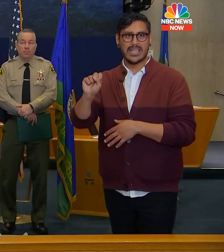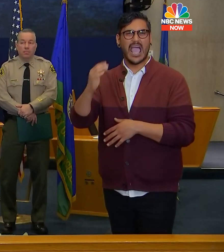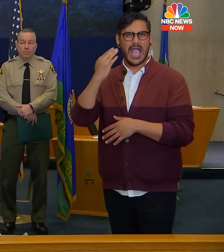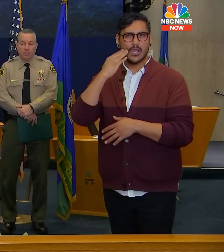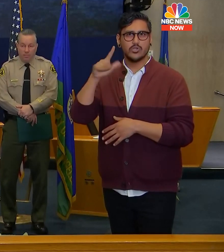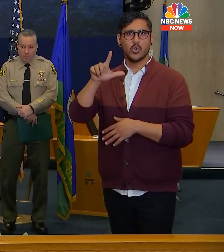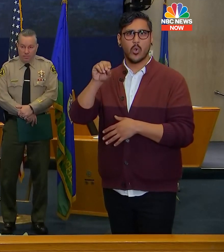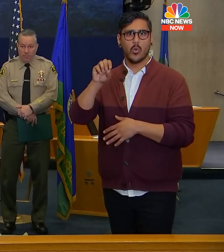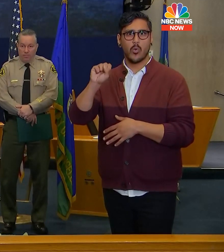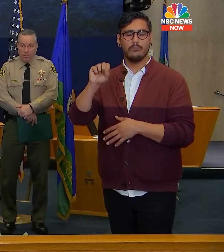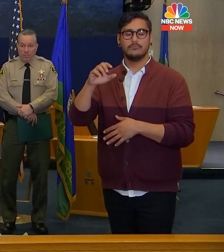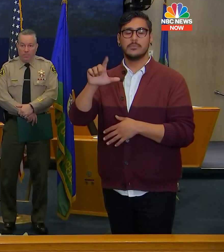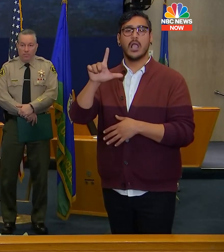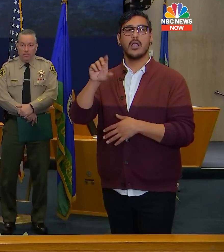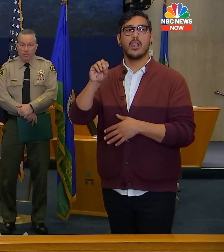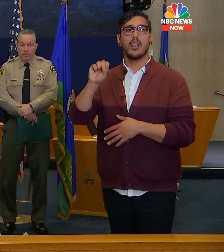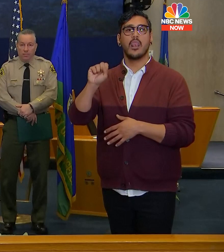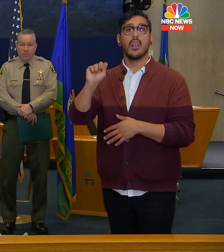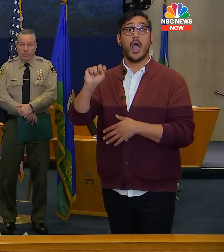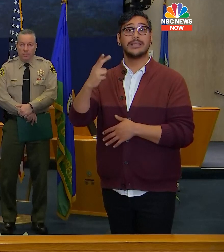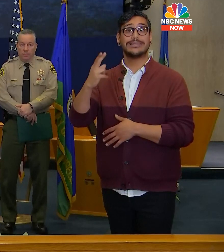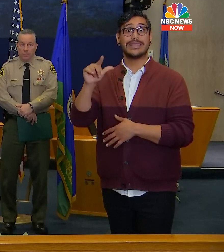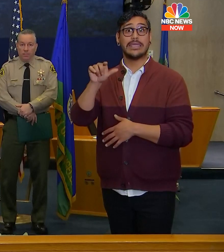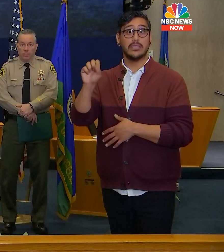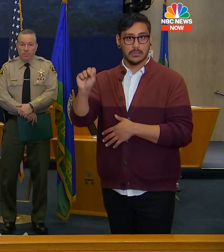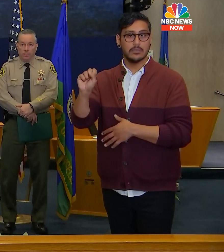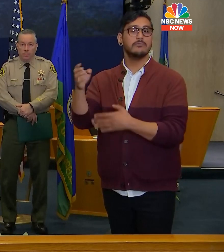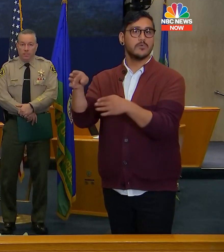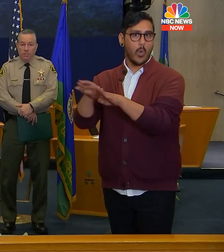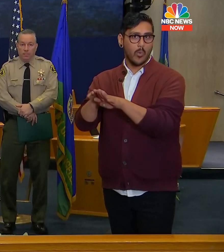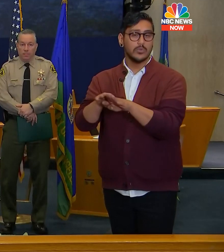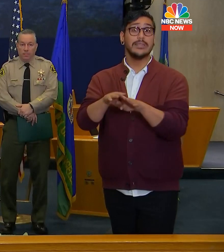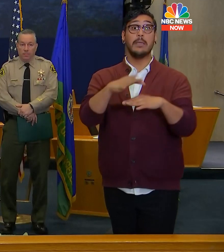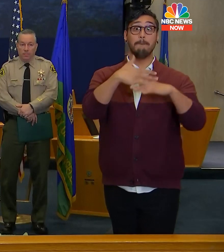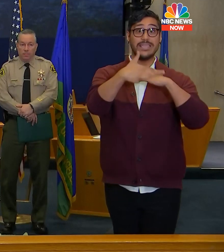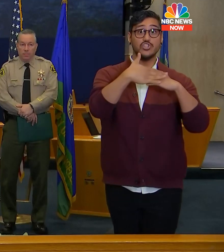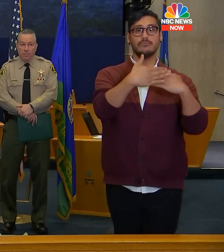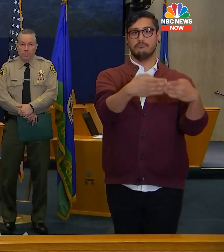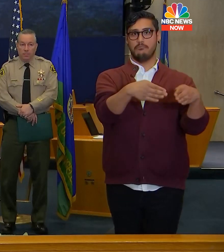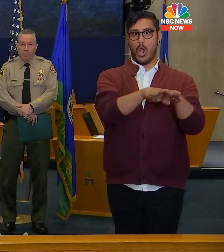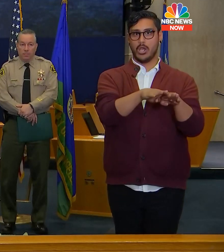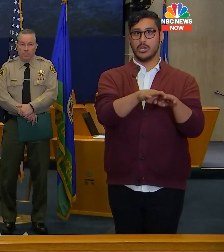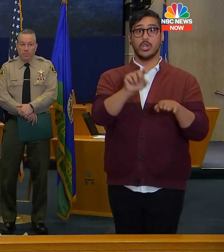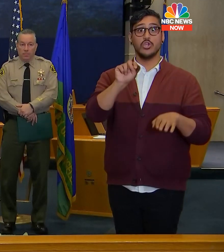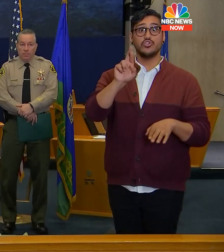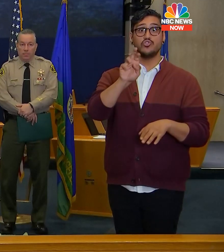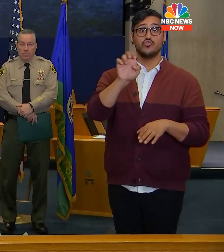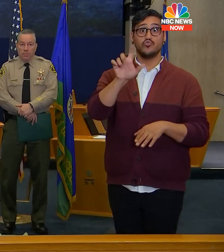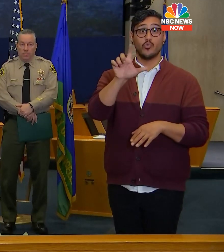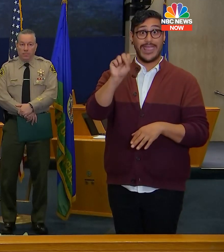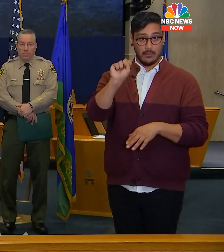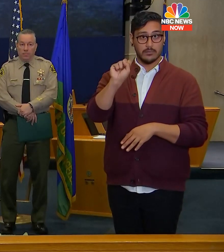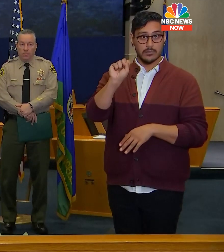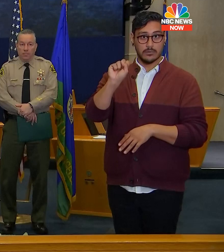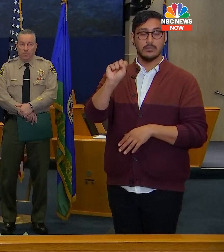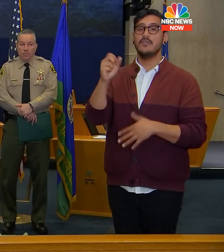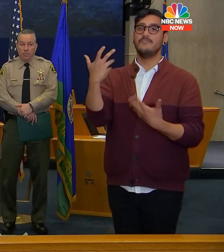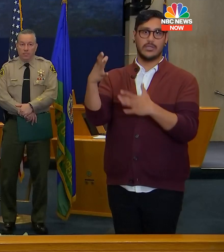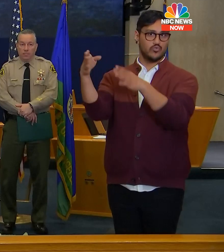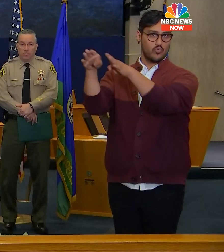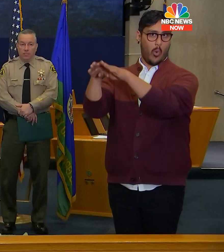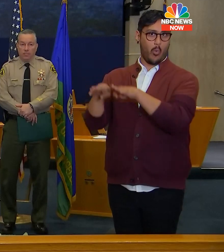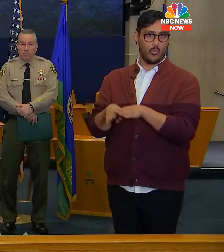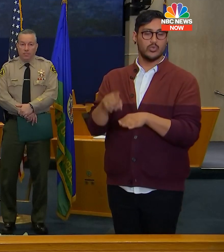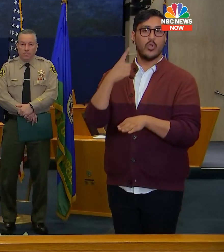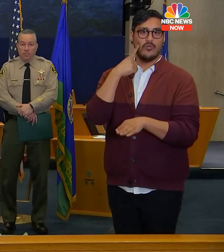that area to also shut down parking at our beaches. We are closing trailheads in order to ensure